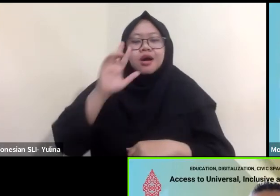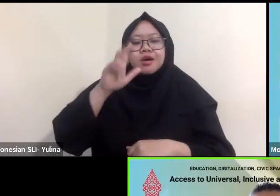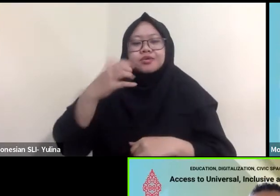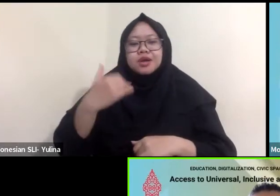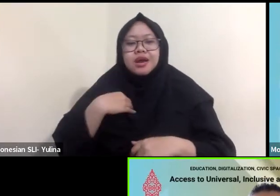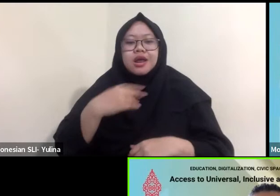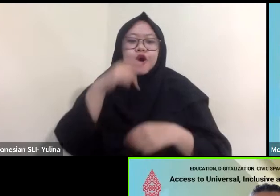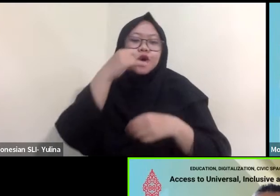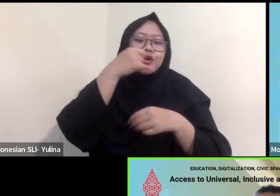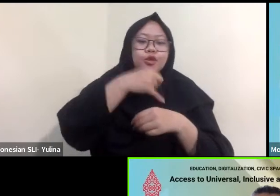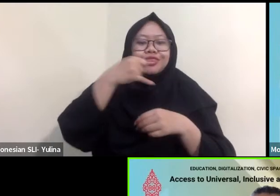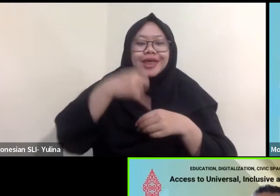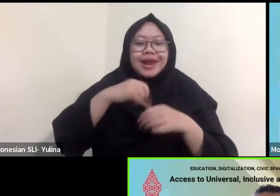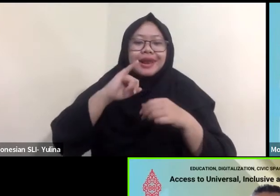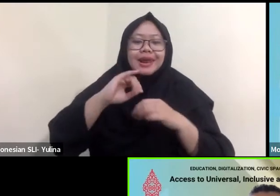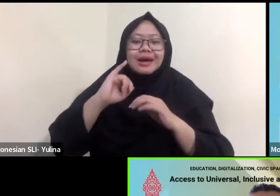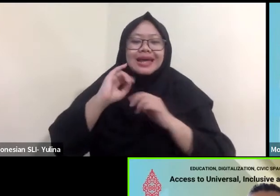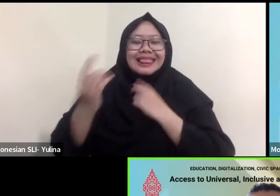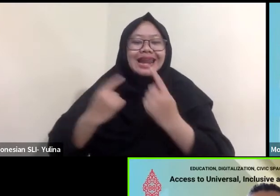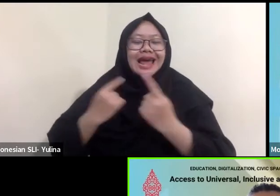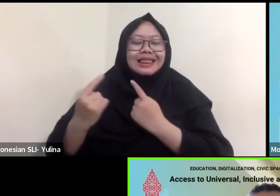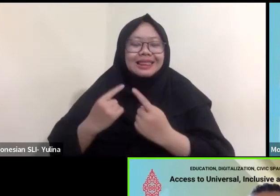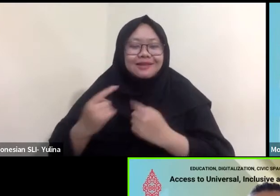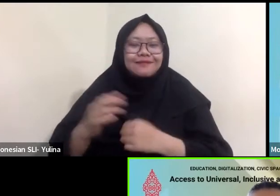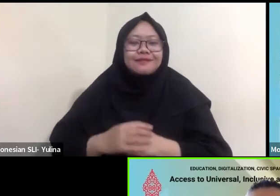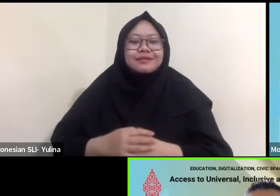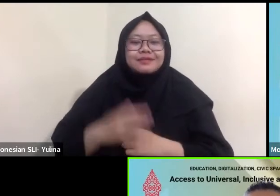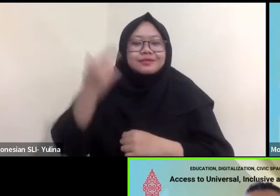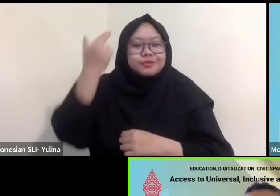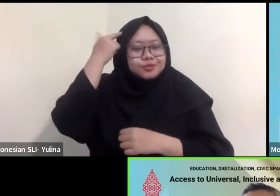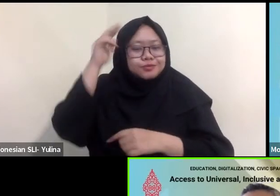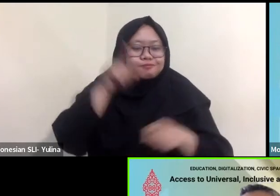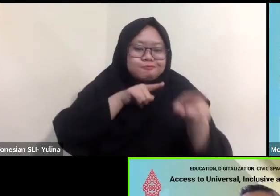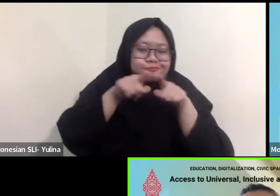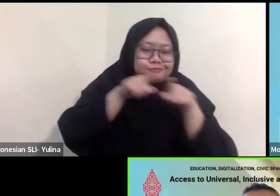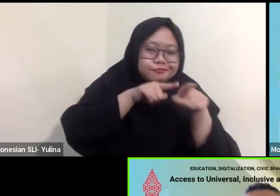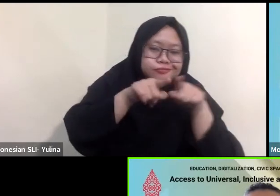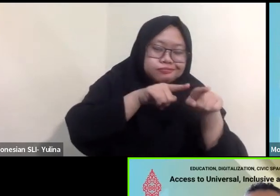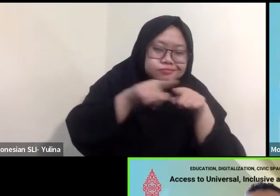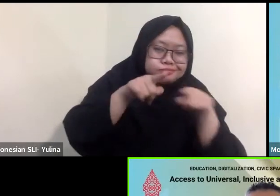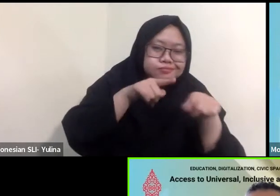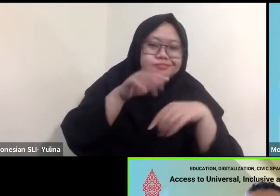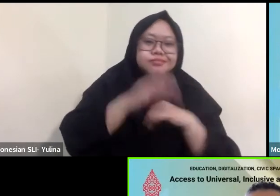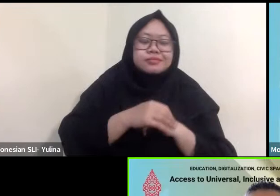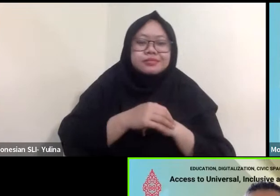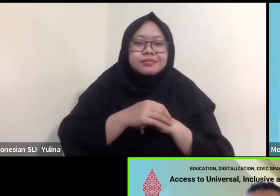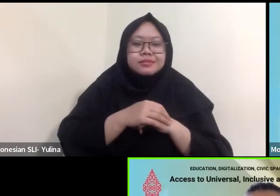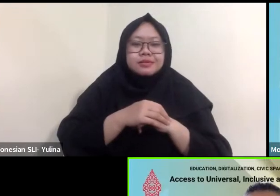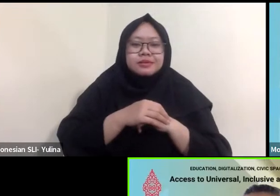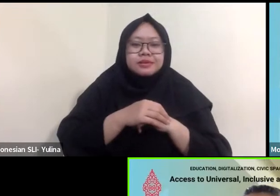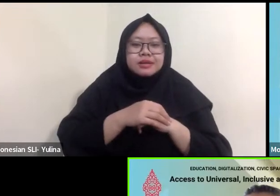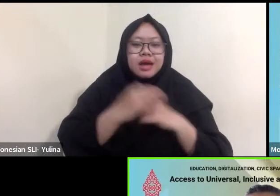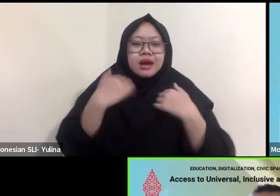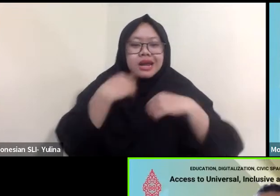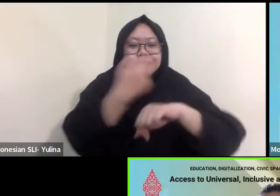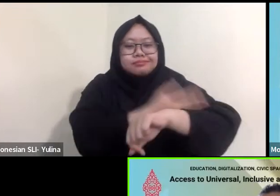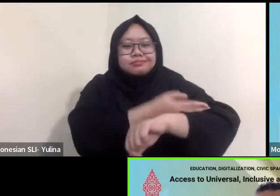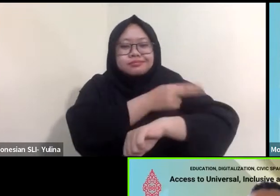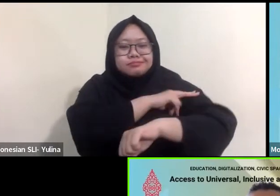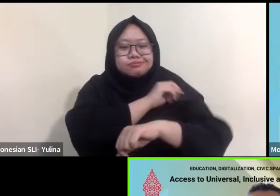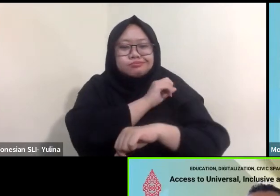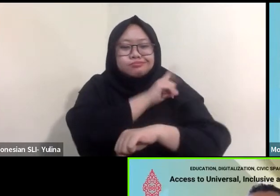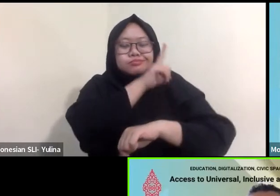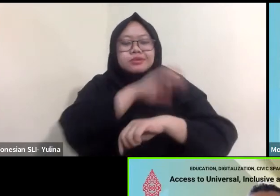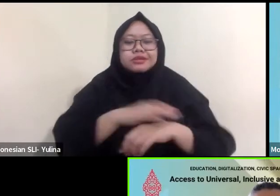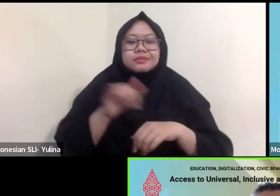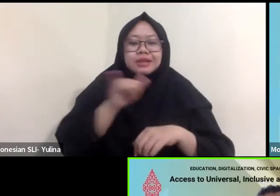skills, competencies, for example, like I gave you with the teaching of yoga online to children with disabilities, teaching